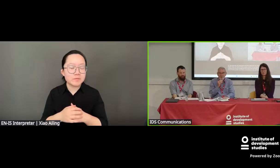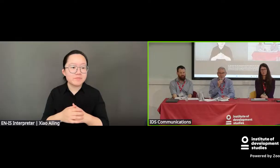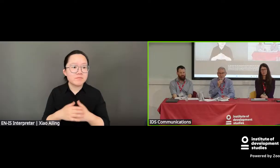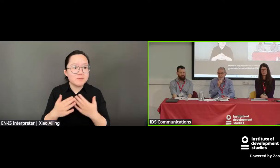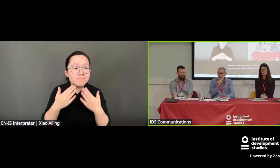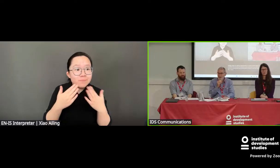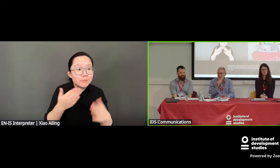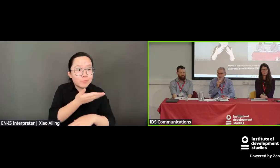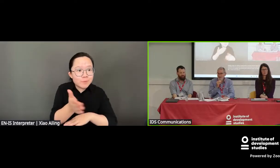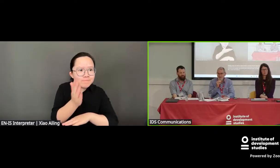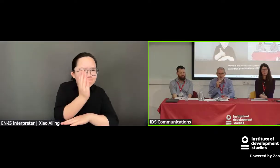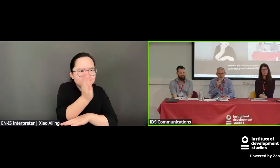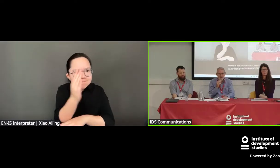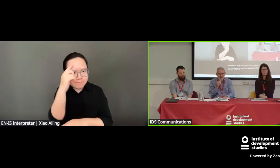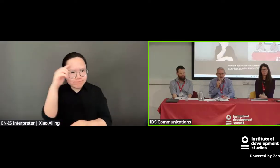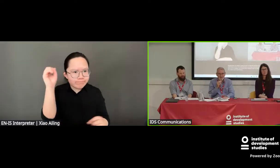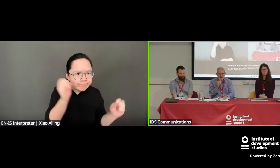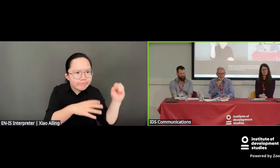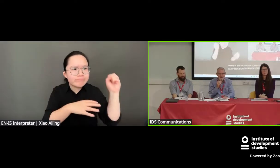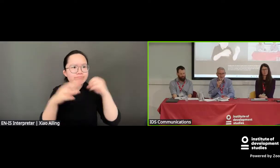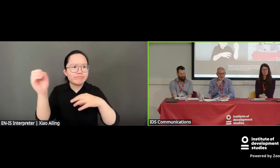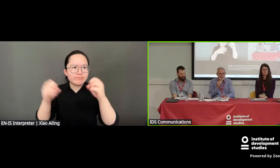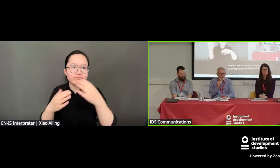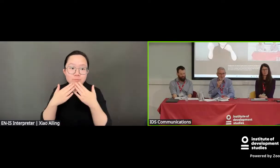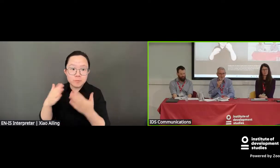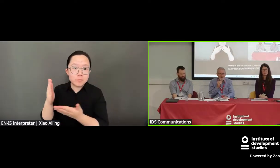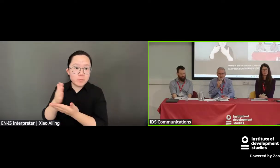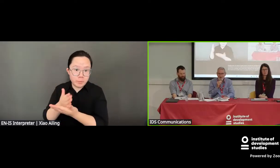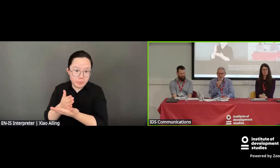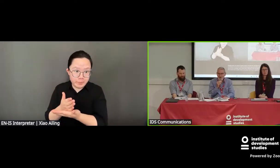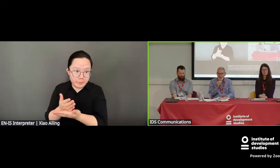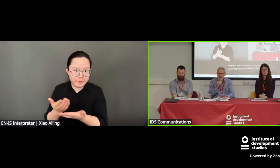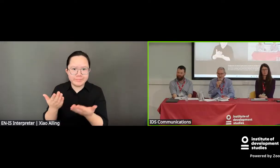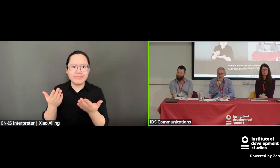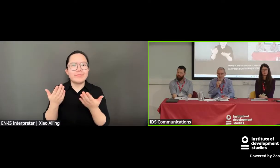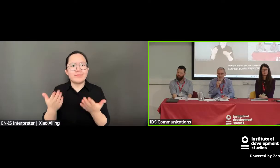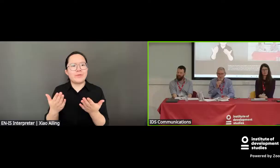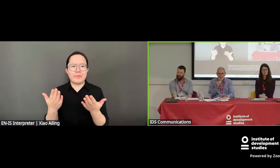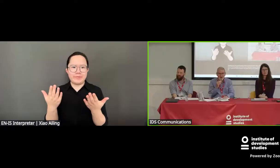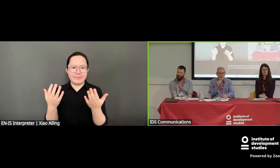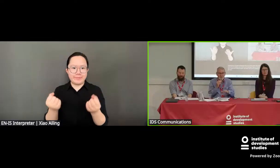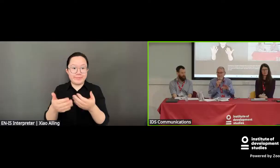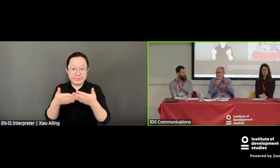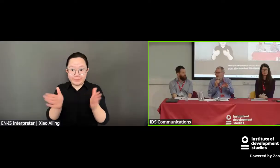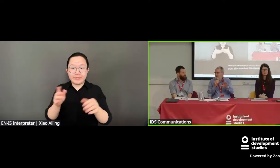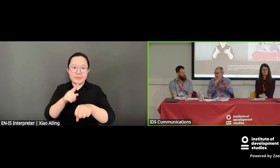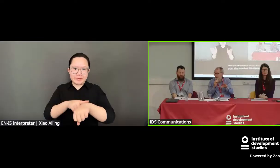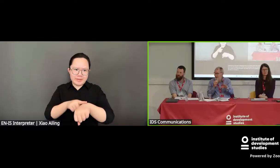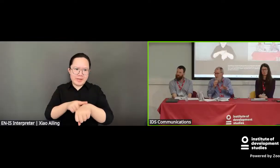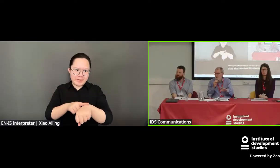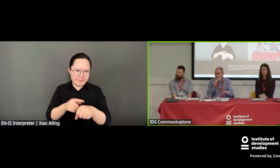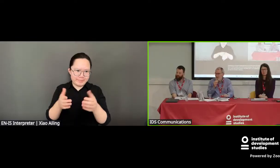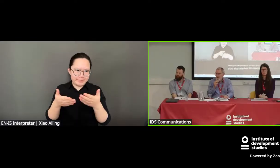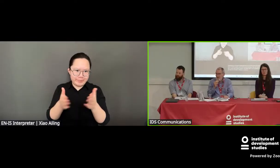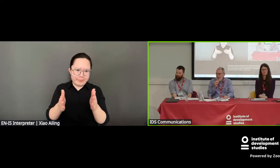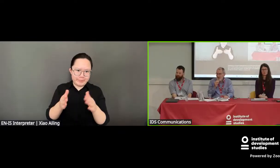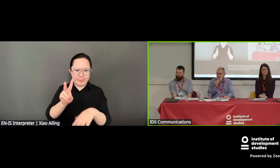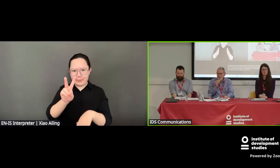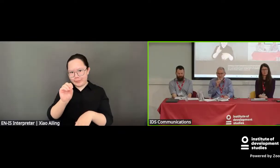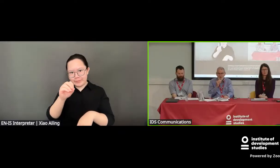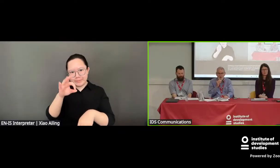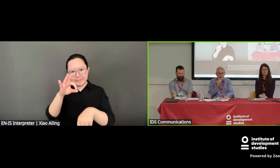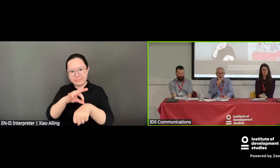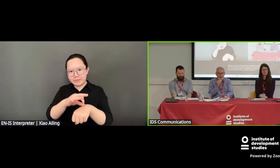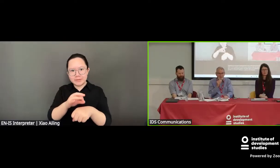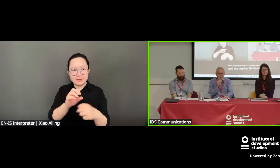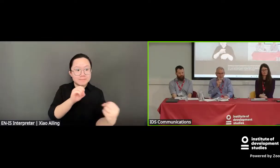or comments. We've got about 20 minutes for feedback, questions, and comments. We'll start with if there's any in the room. And